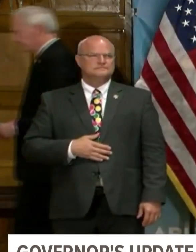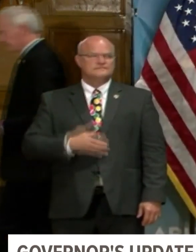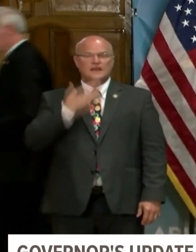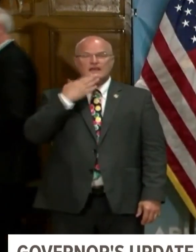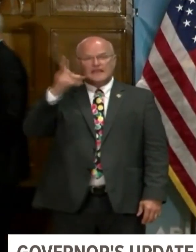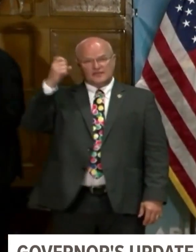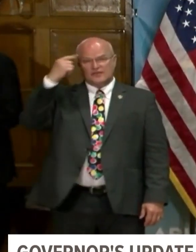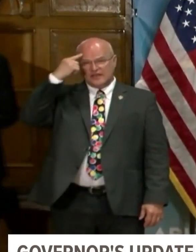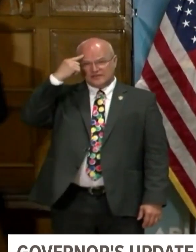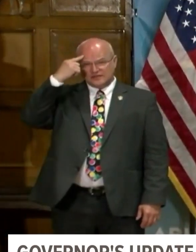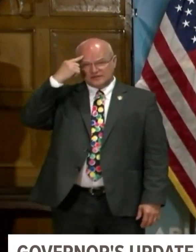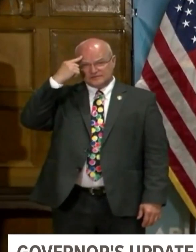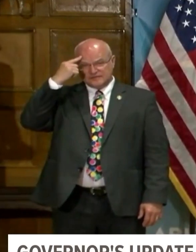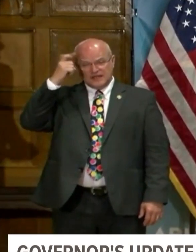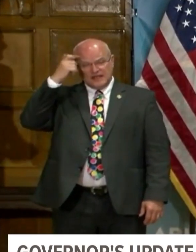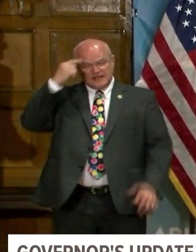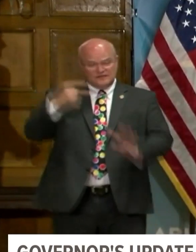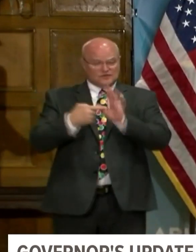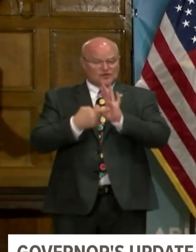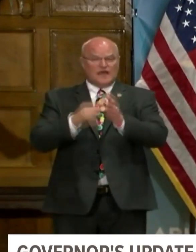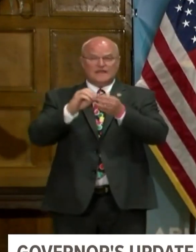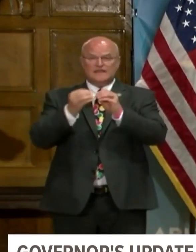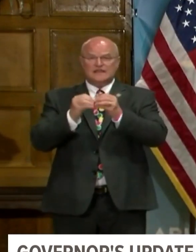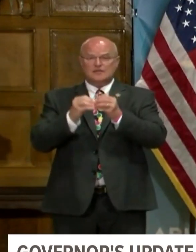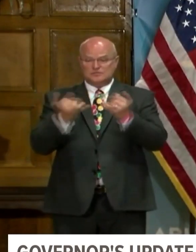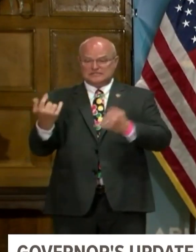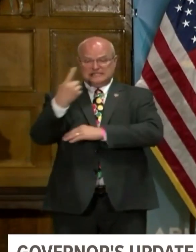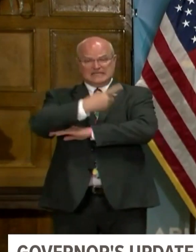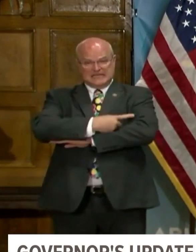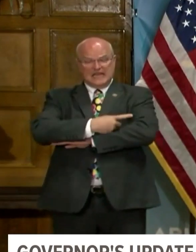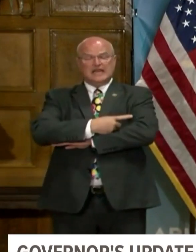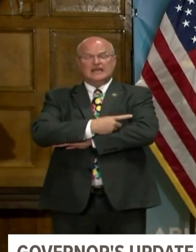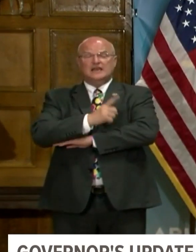Thank you, Governor. As the Governor has pointed out, the numbers today are